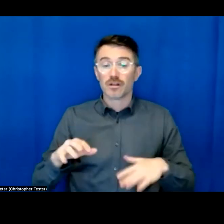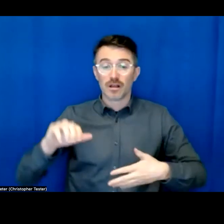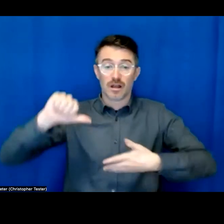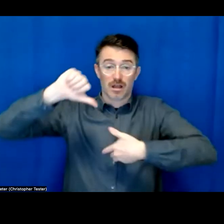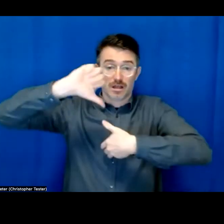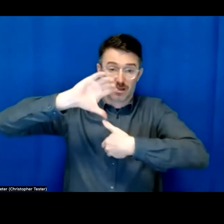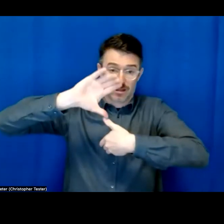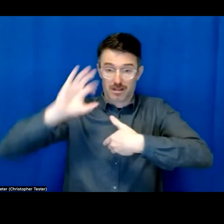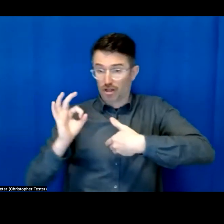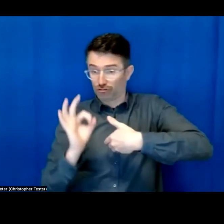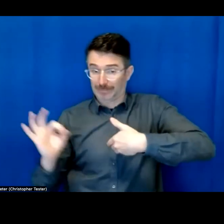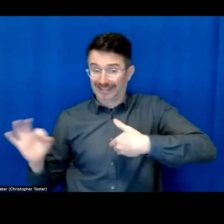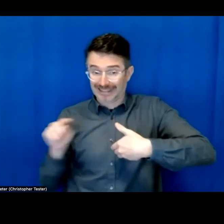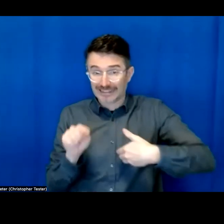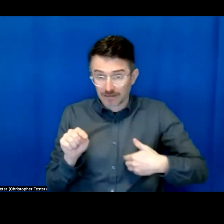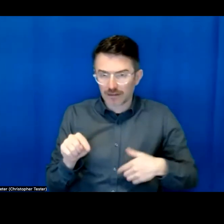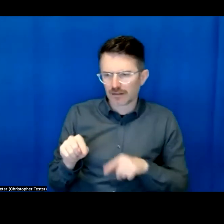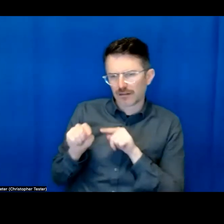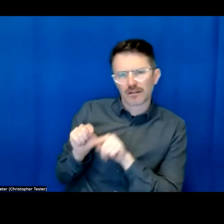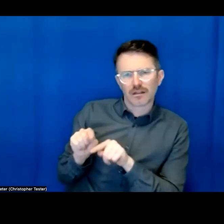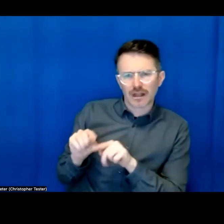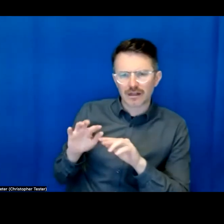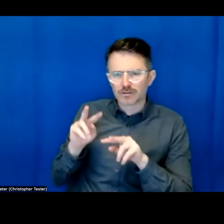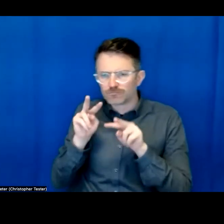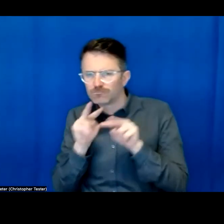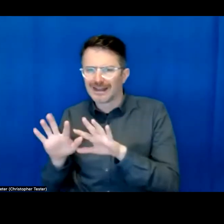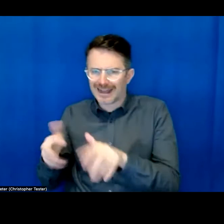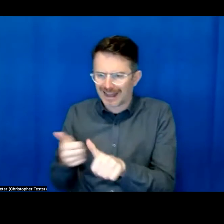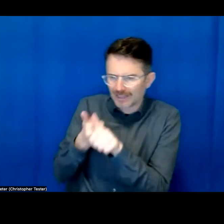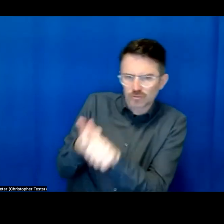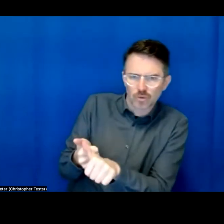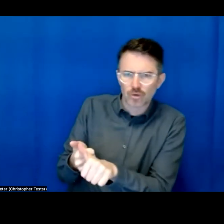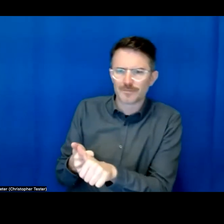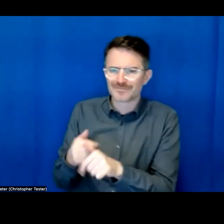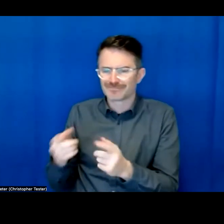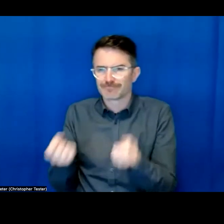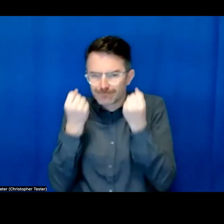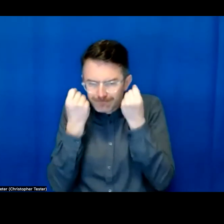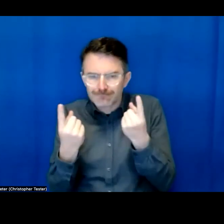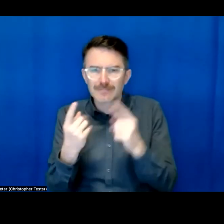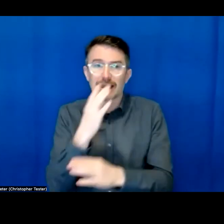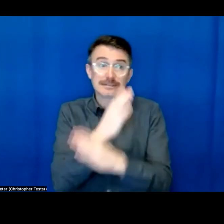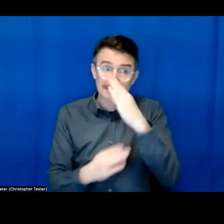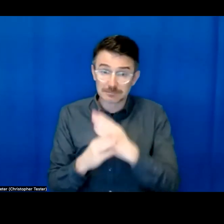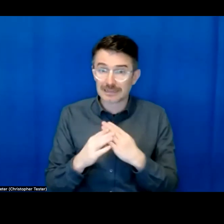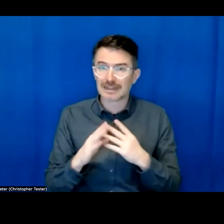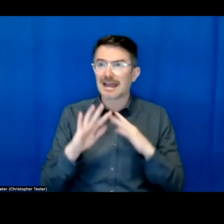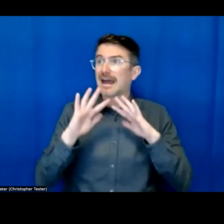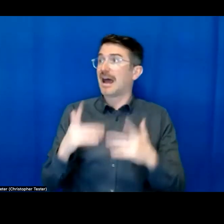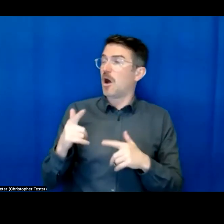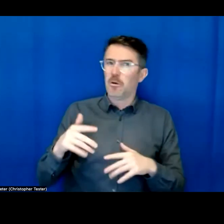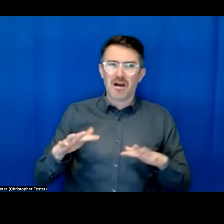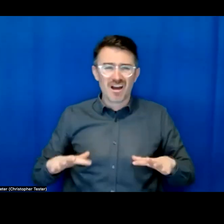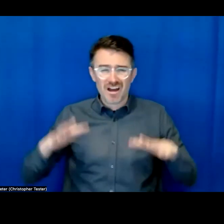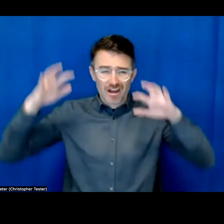responsive climate solutions. This commitment also recognizes the disproportionate impacts of climate change faced by small